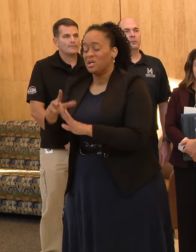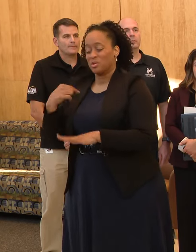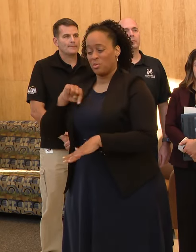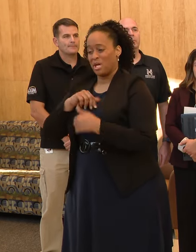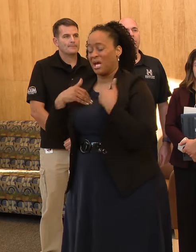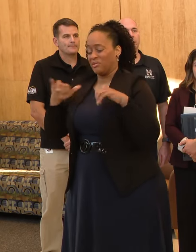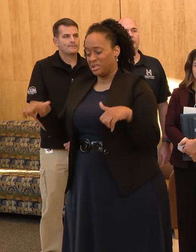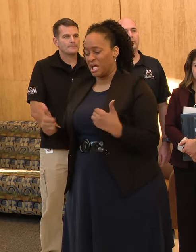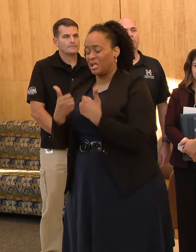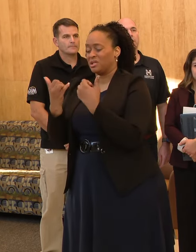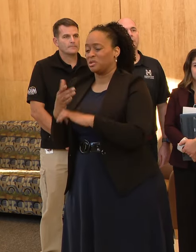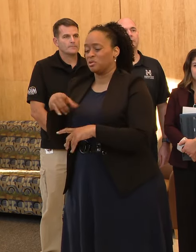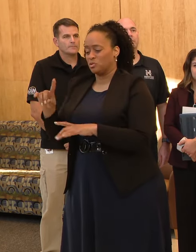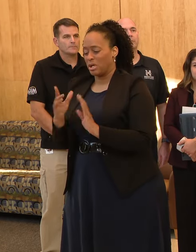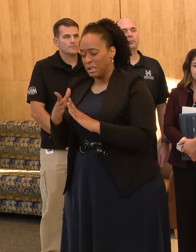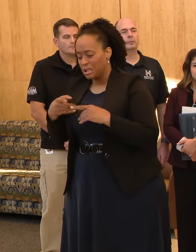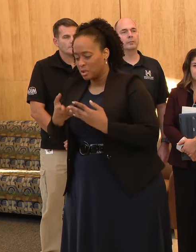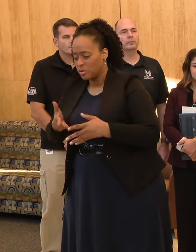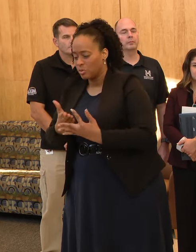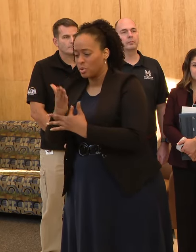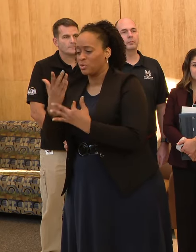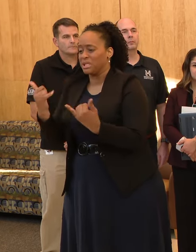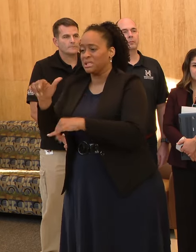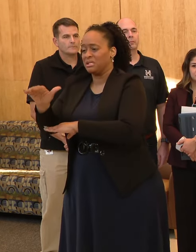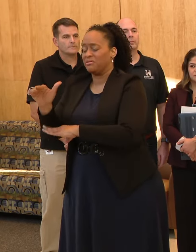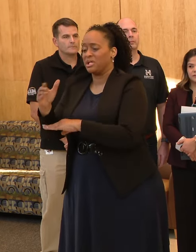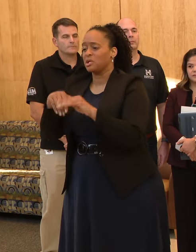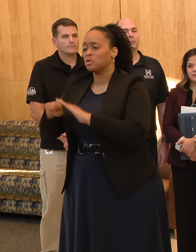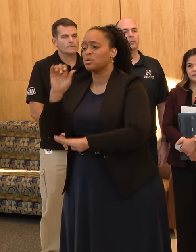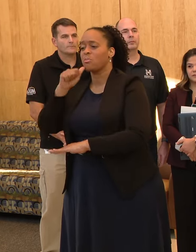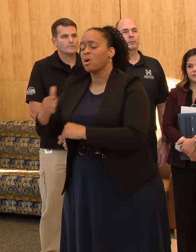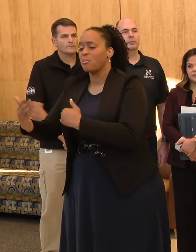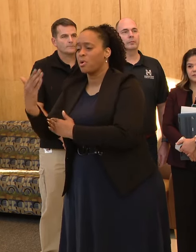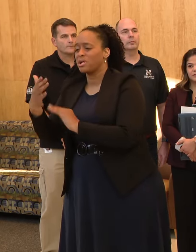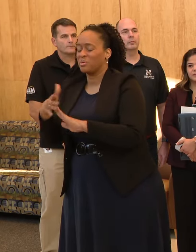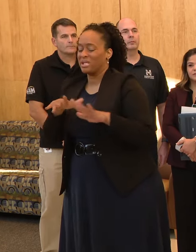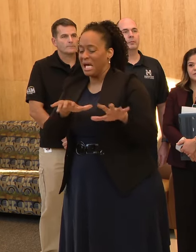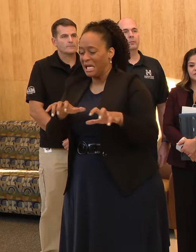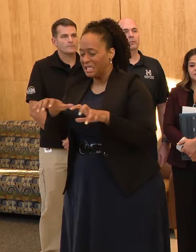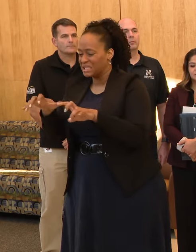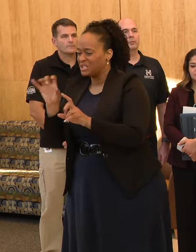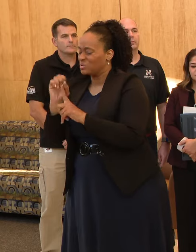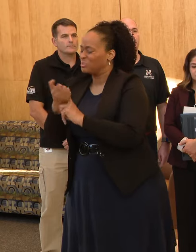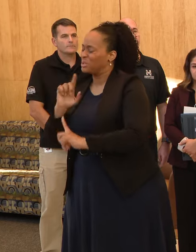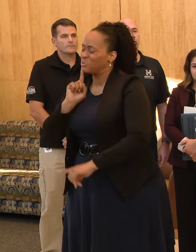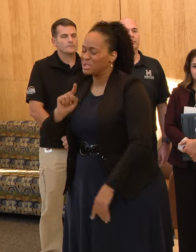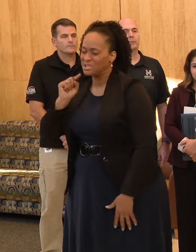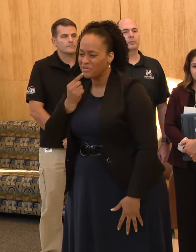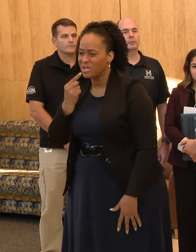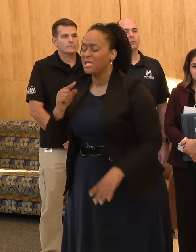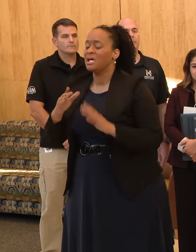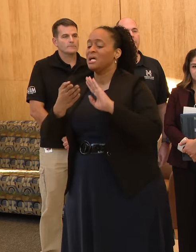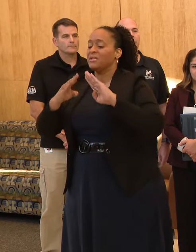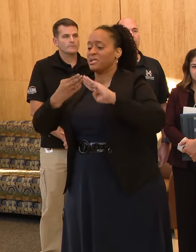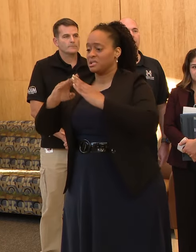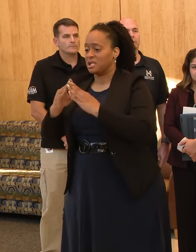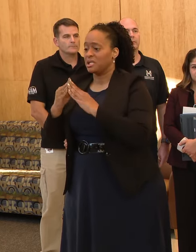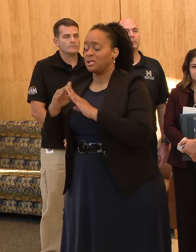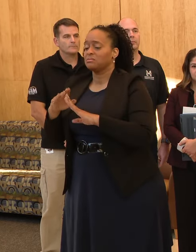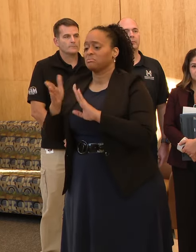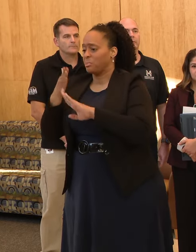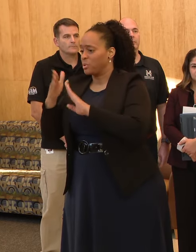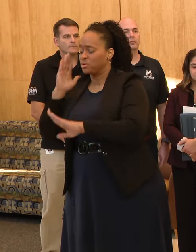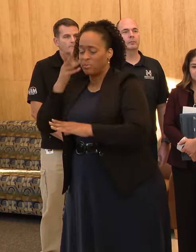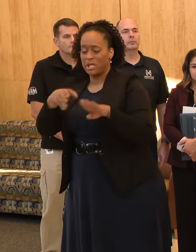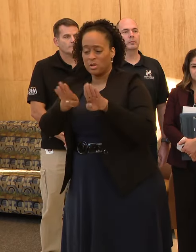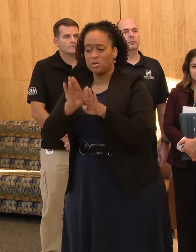challenge to get through this evening into tomorrow morning when icy conditions will be so bad. City will be closed tomorrow.